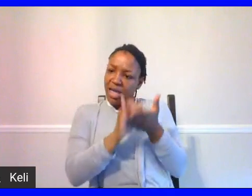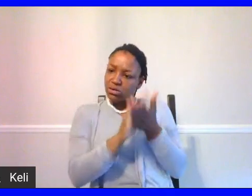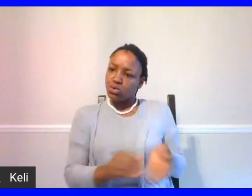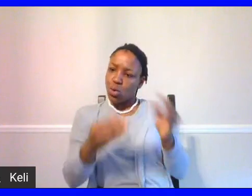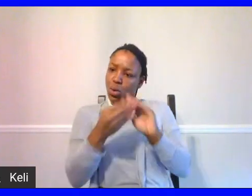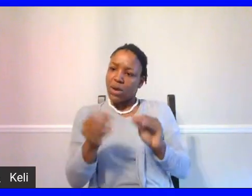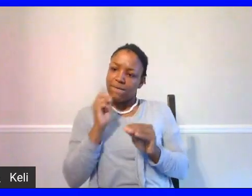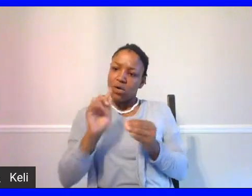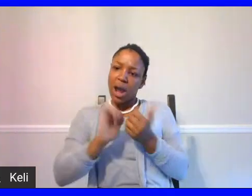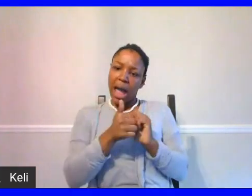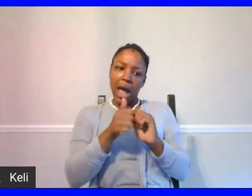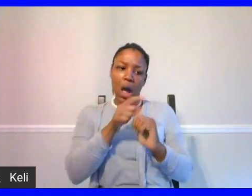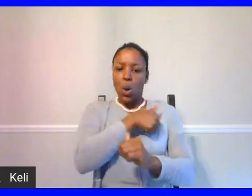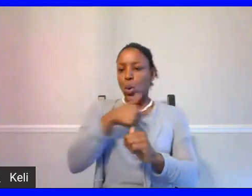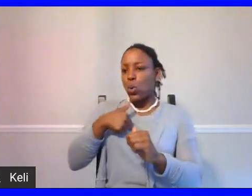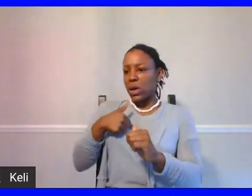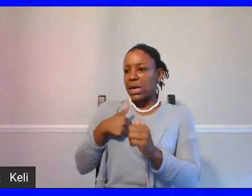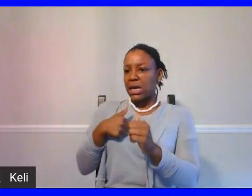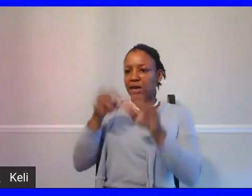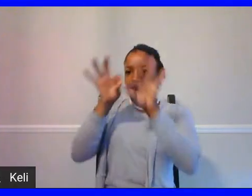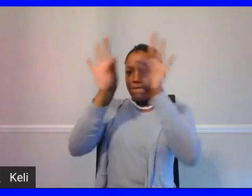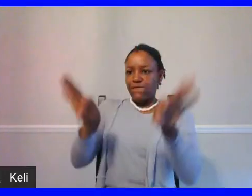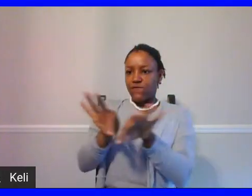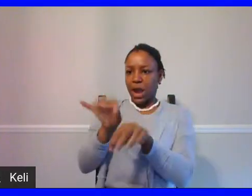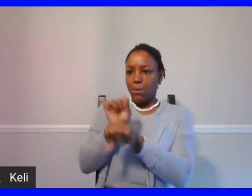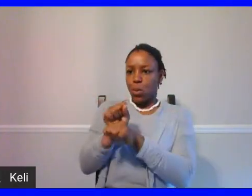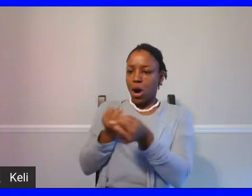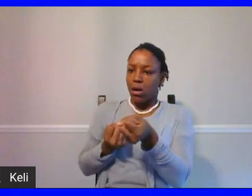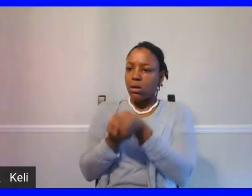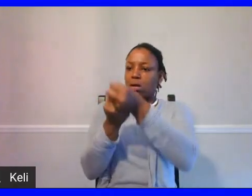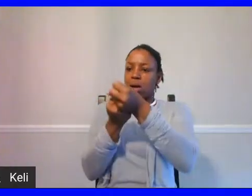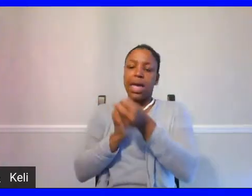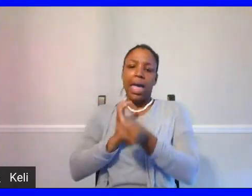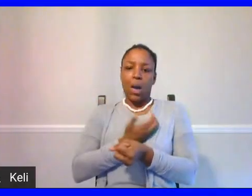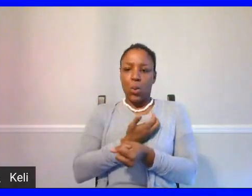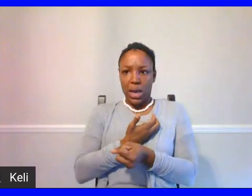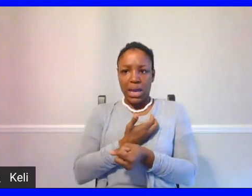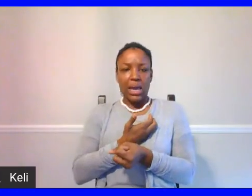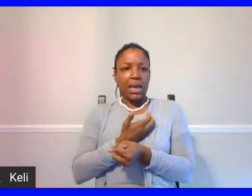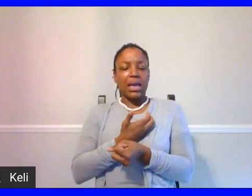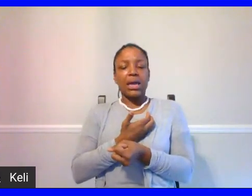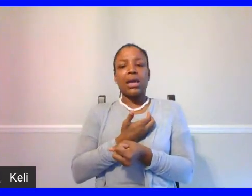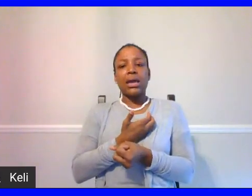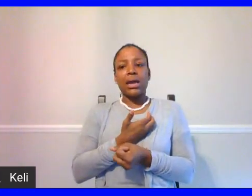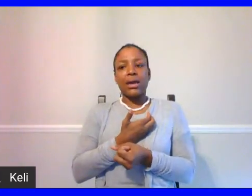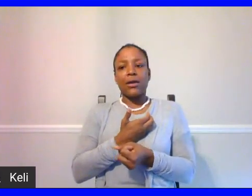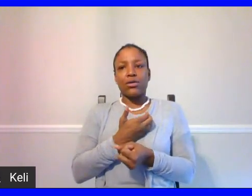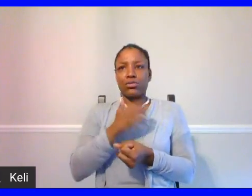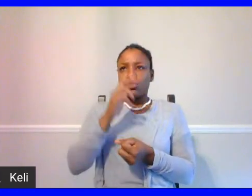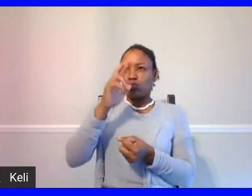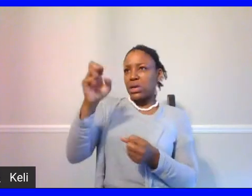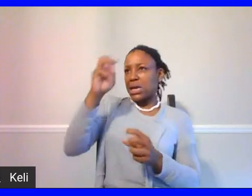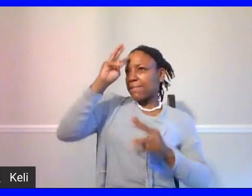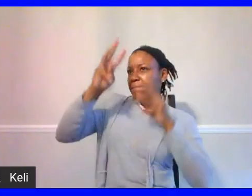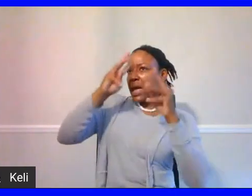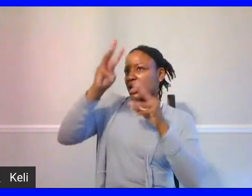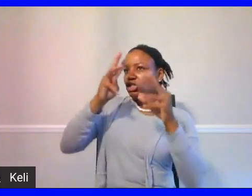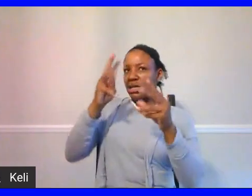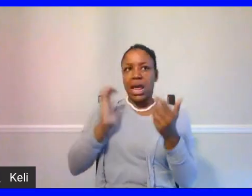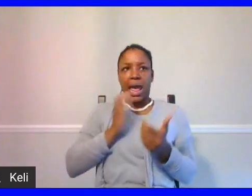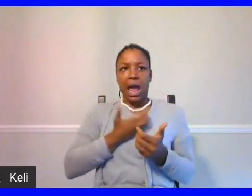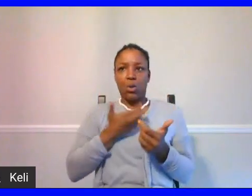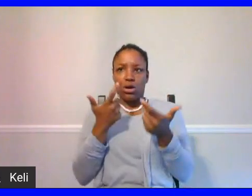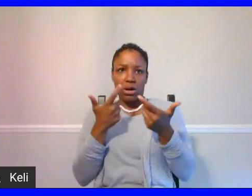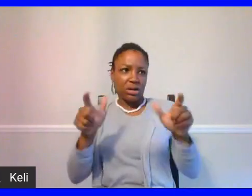how we might be able to, as Tony was talking about, you know, reimagine some of these major